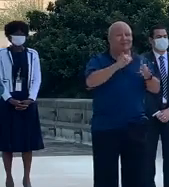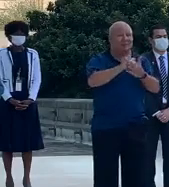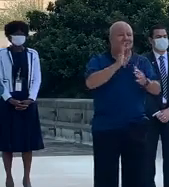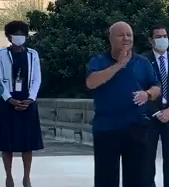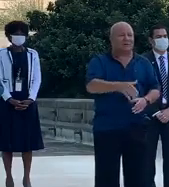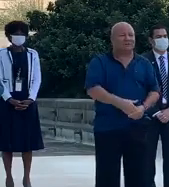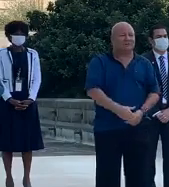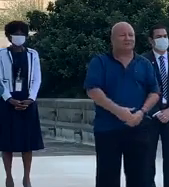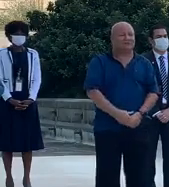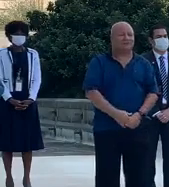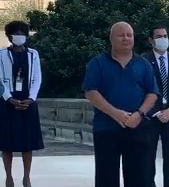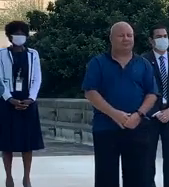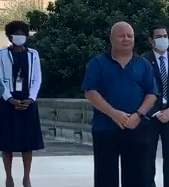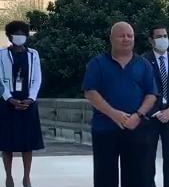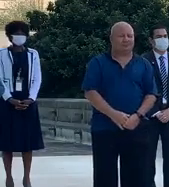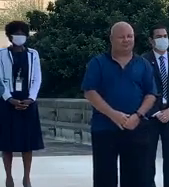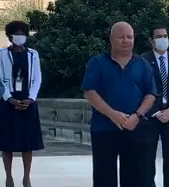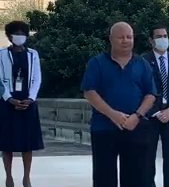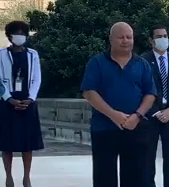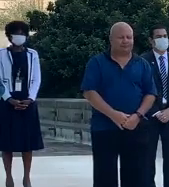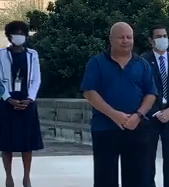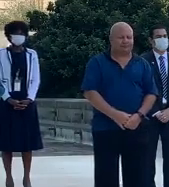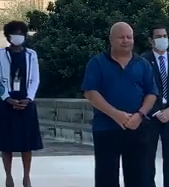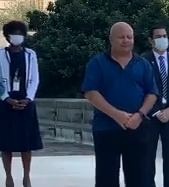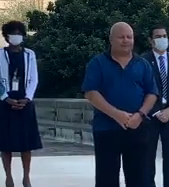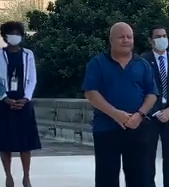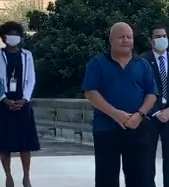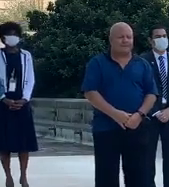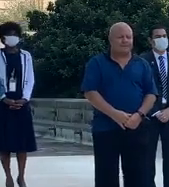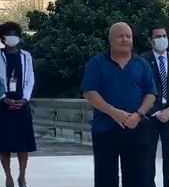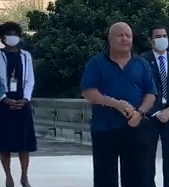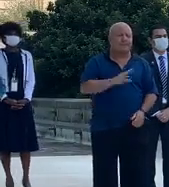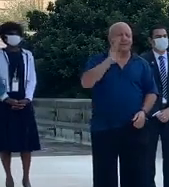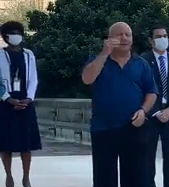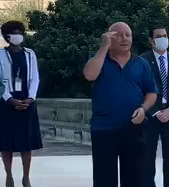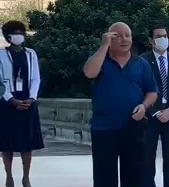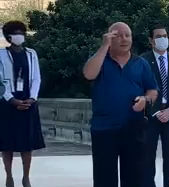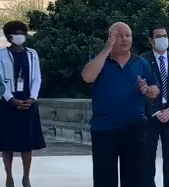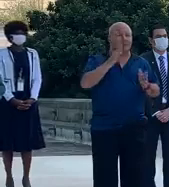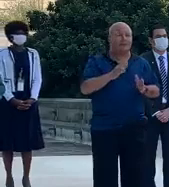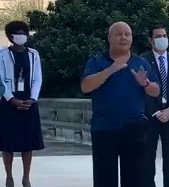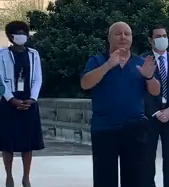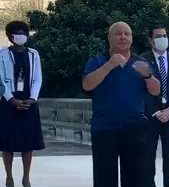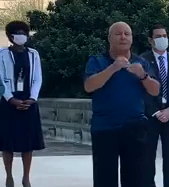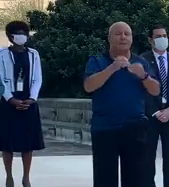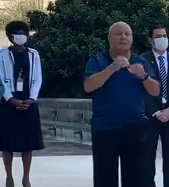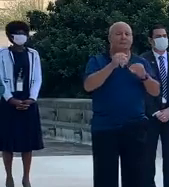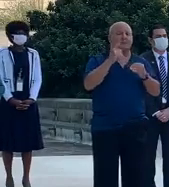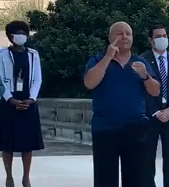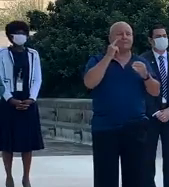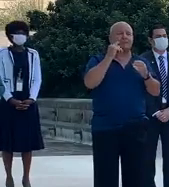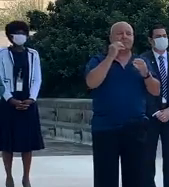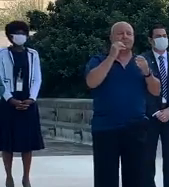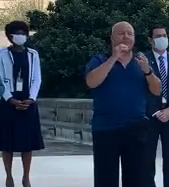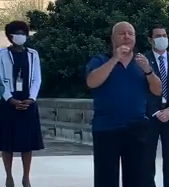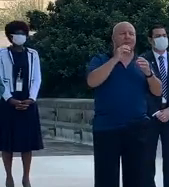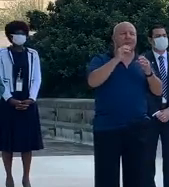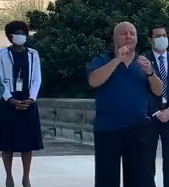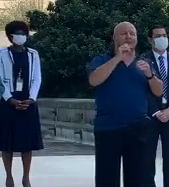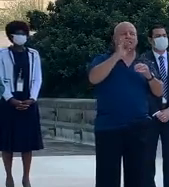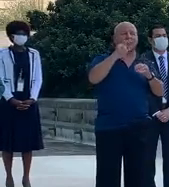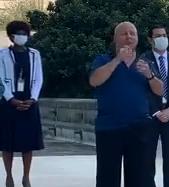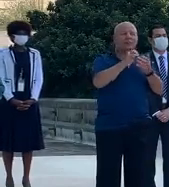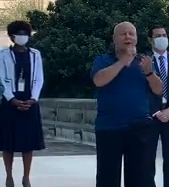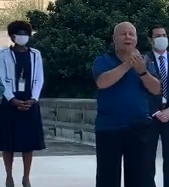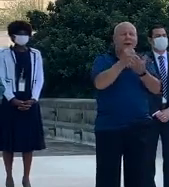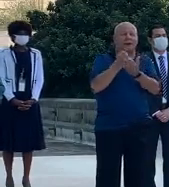that. Also, as it relates to the Mayor's Office of Cultural Economy, again, Lisa will give you a little bit